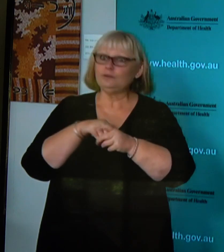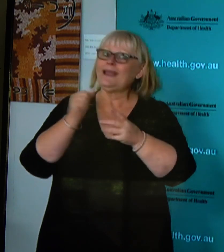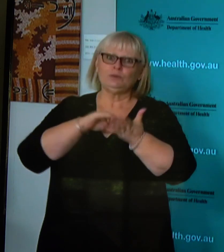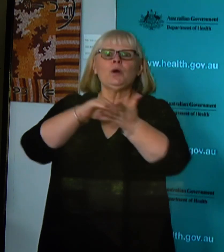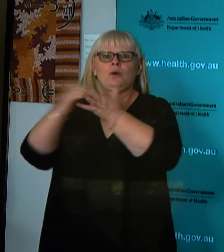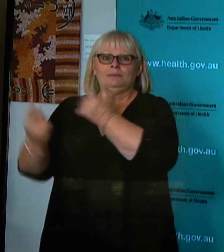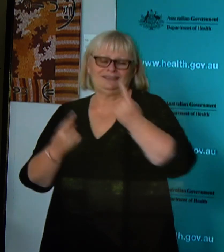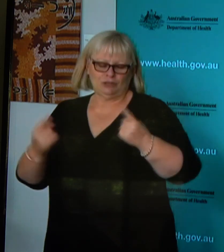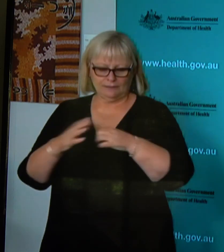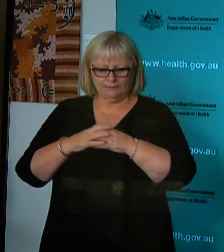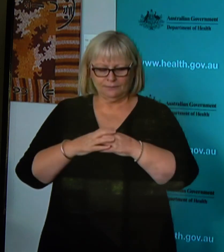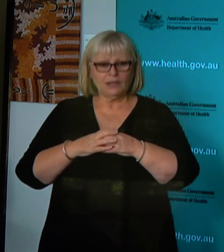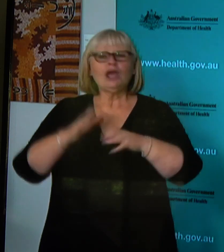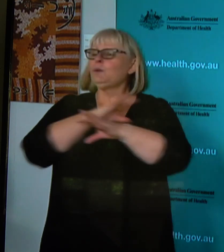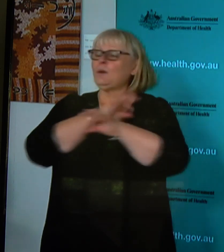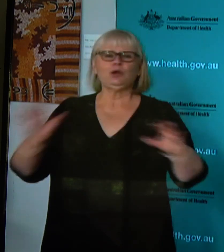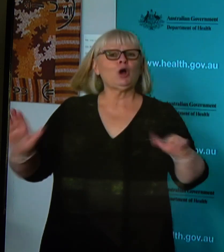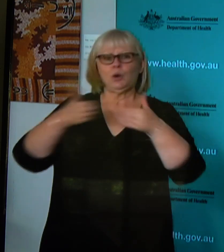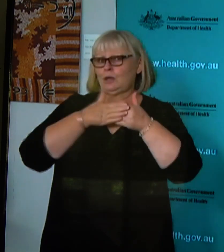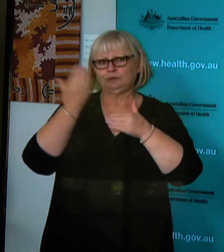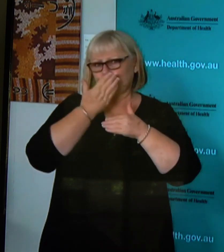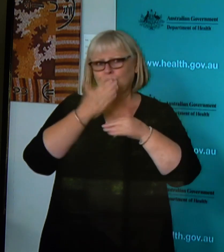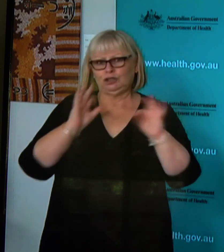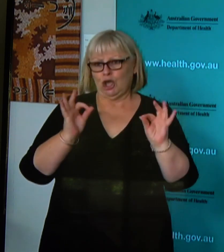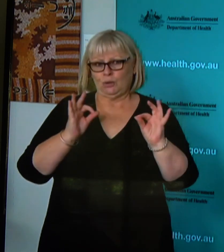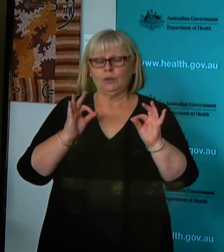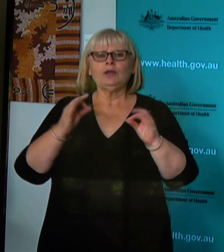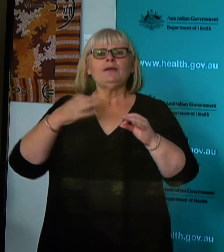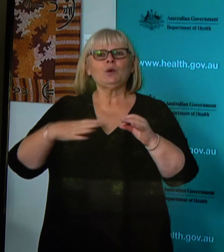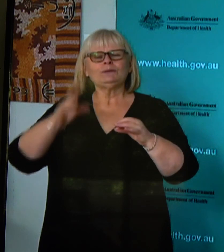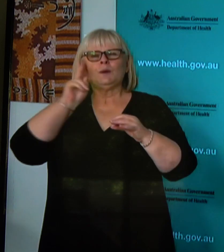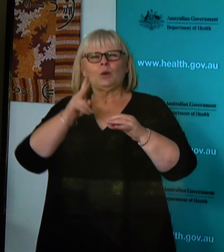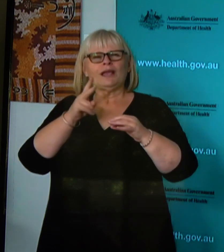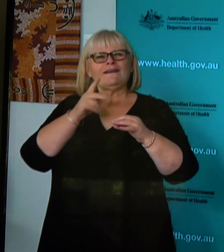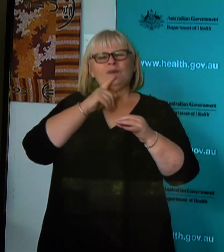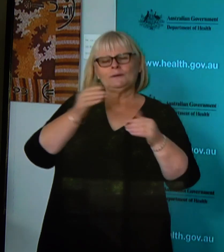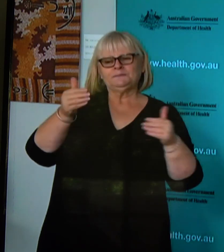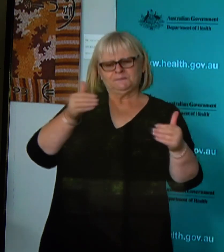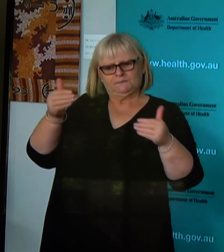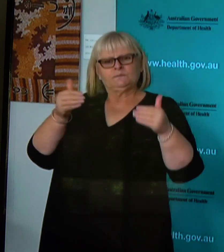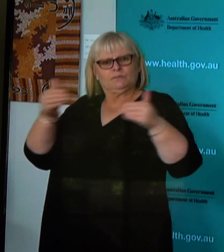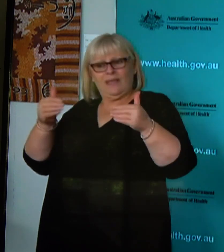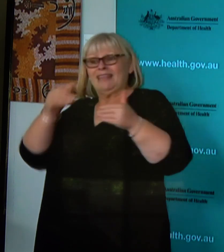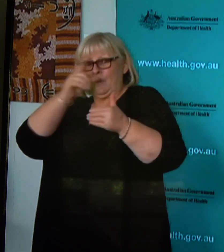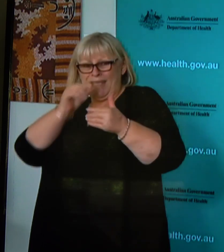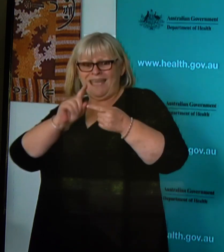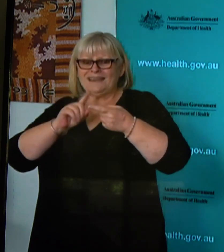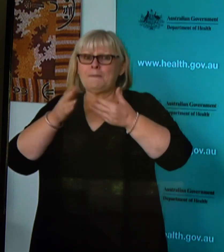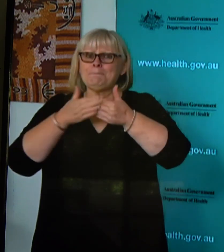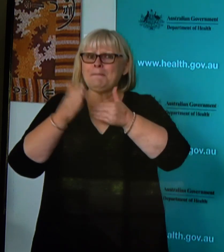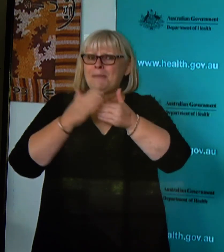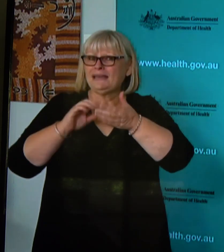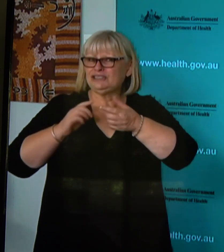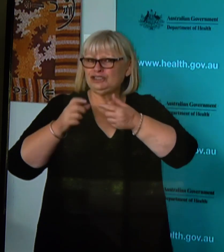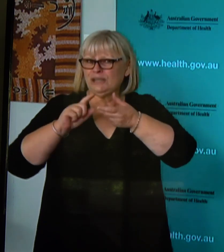assist. We're not closing schools because we're looking for a proportionate response which is sustainable through several